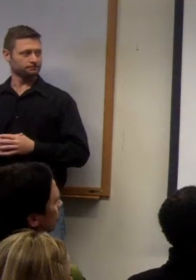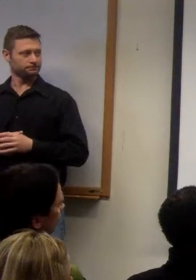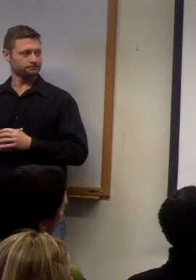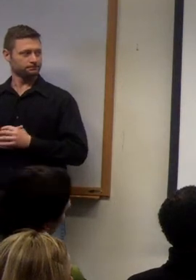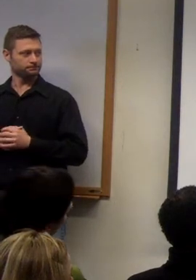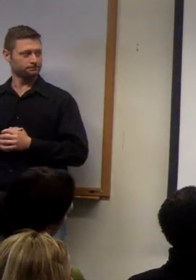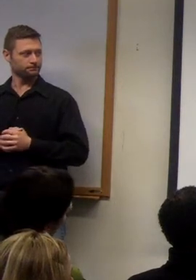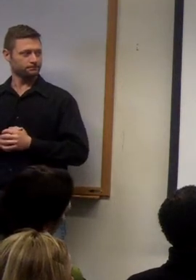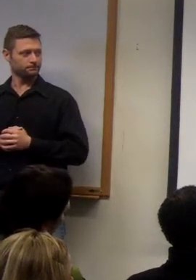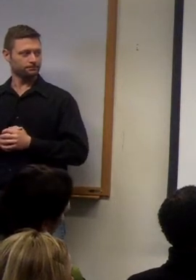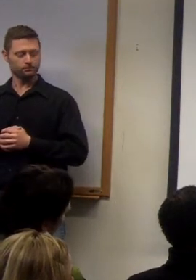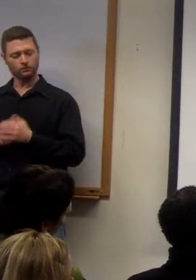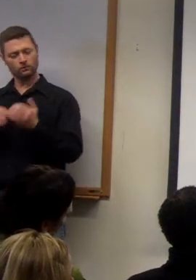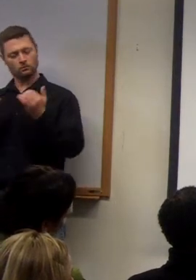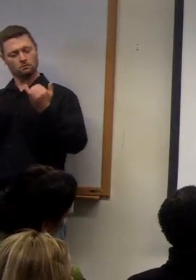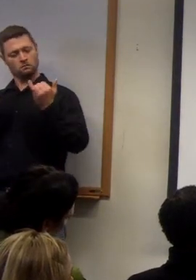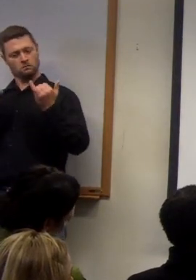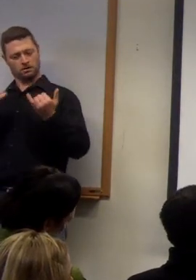So essentially